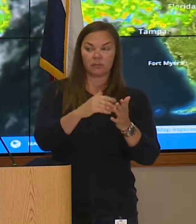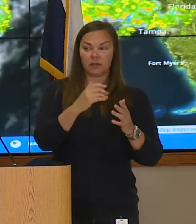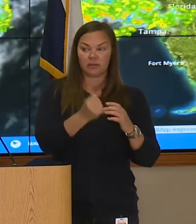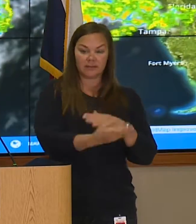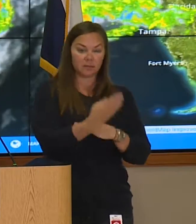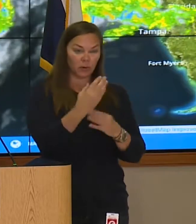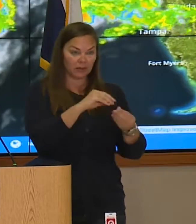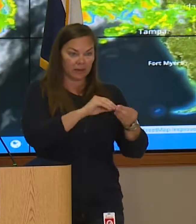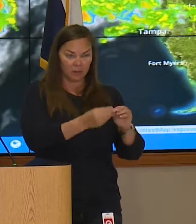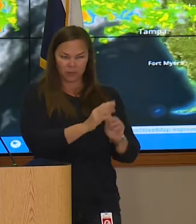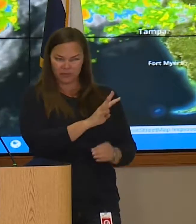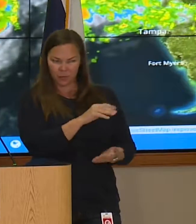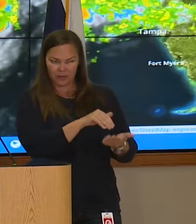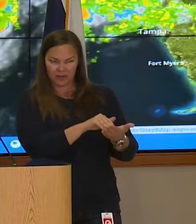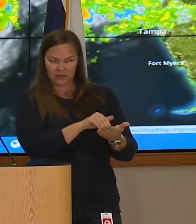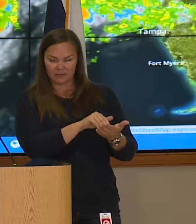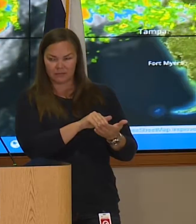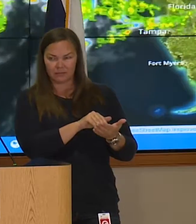was 4,000.